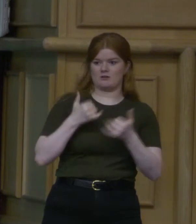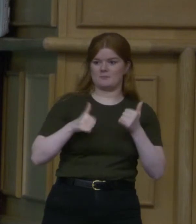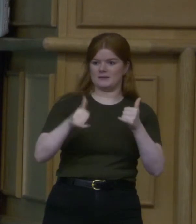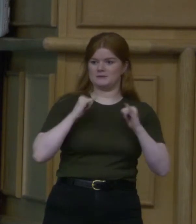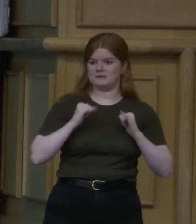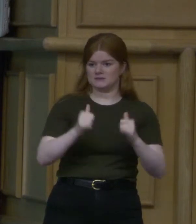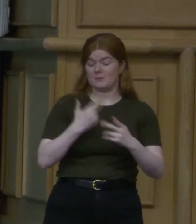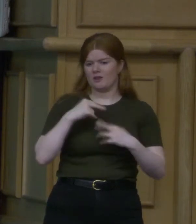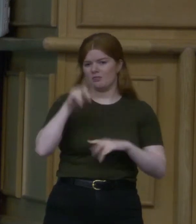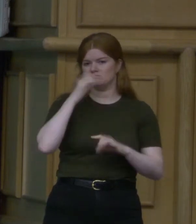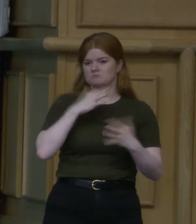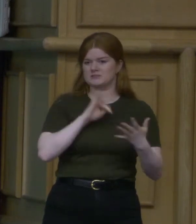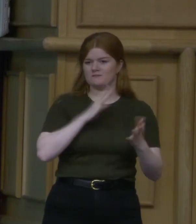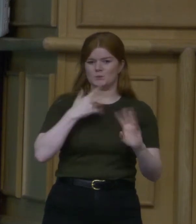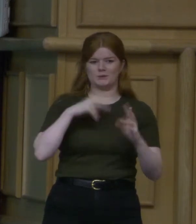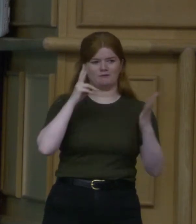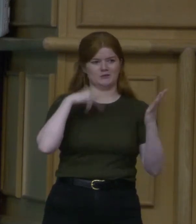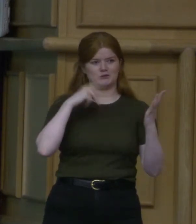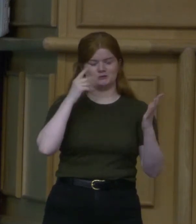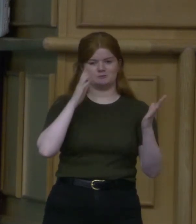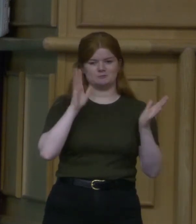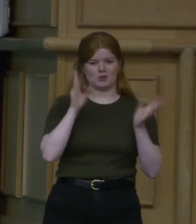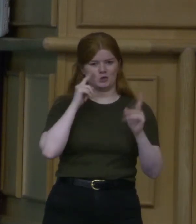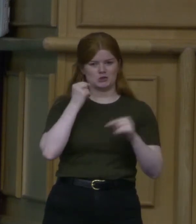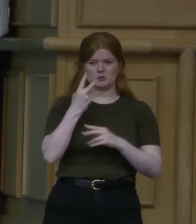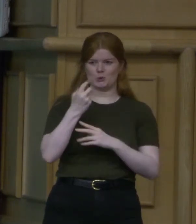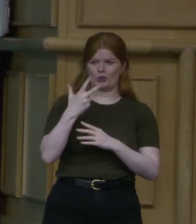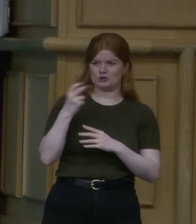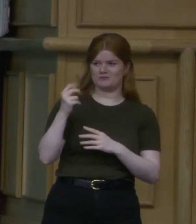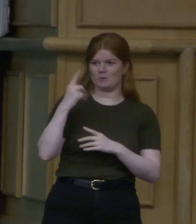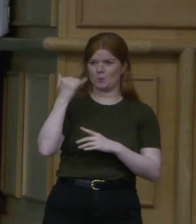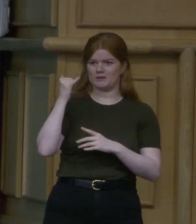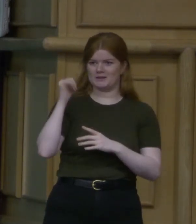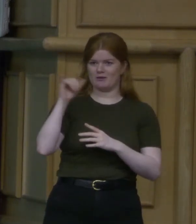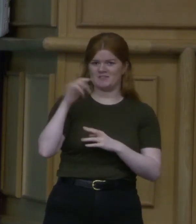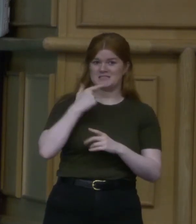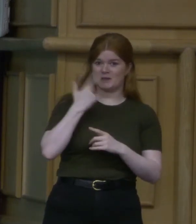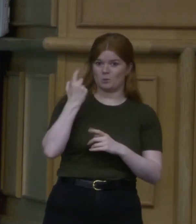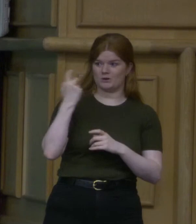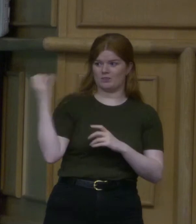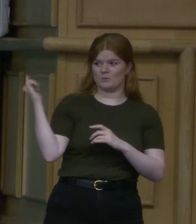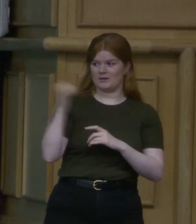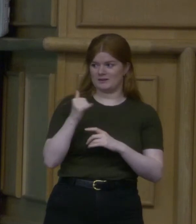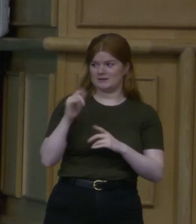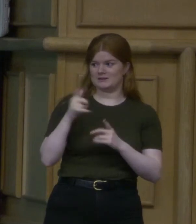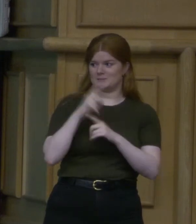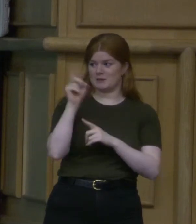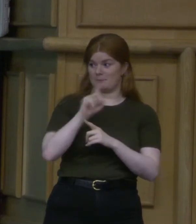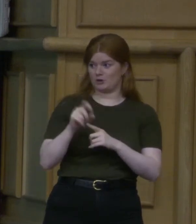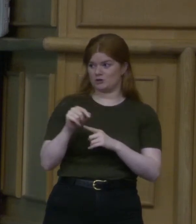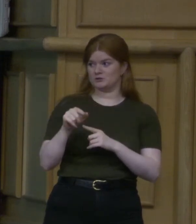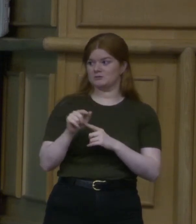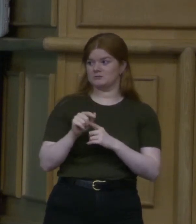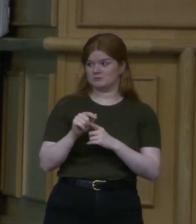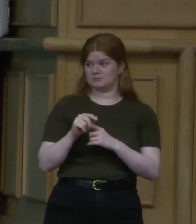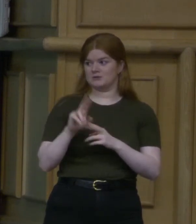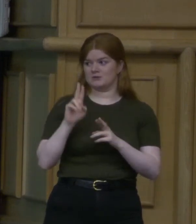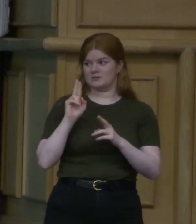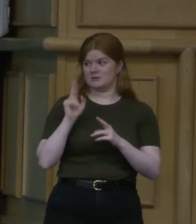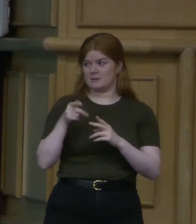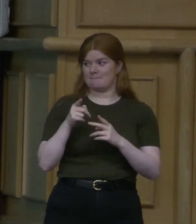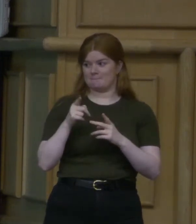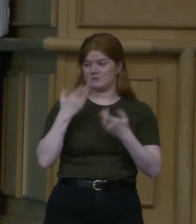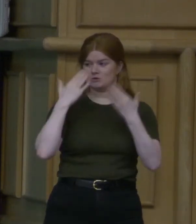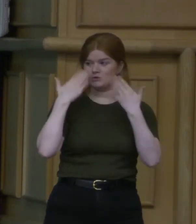capability. But I thought, when I looked at, it's 230 for the one aircraft, there's a second one coming in September, which